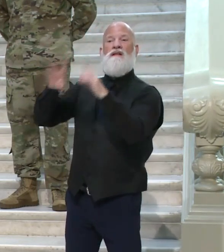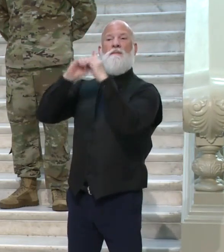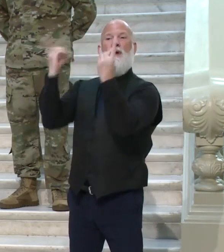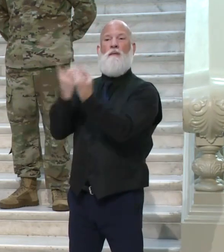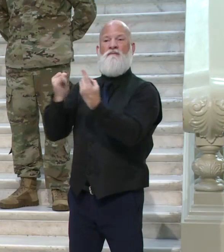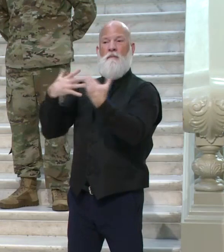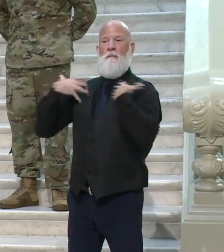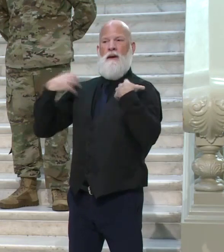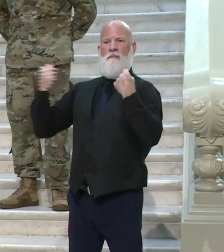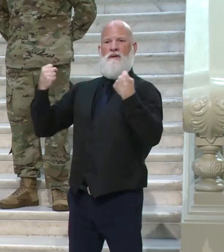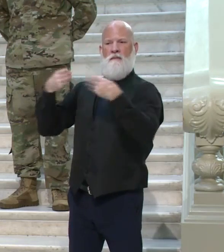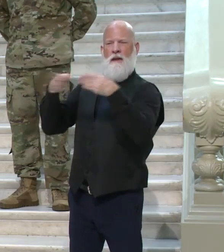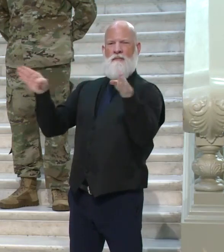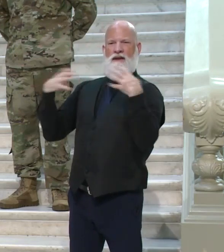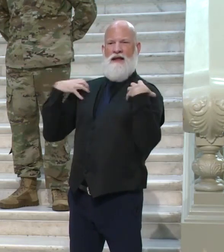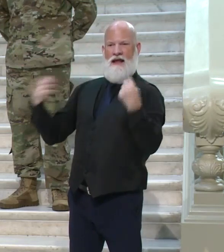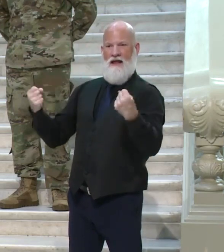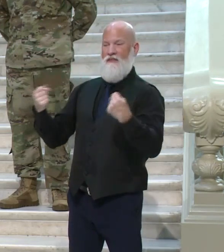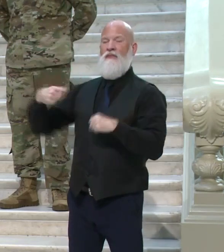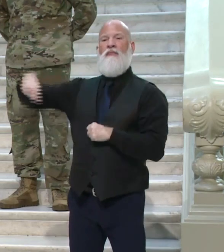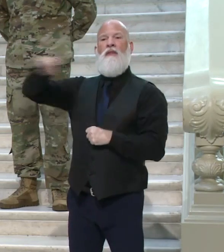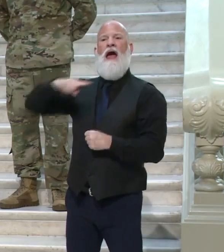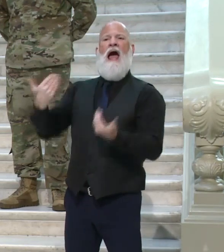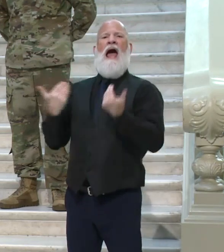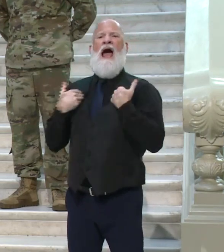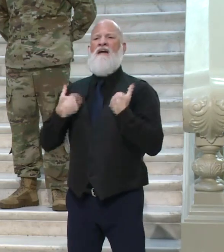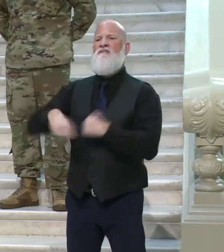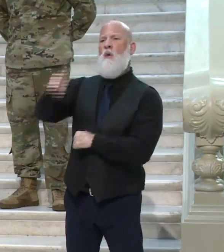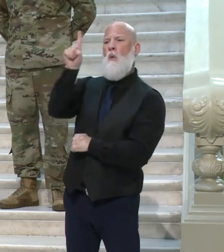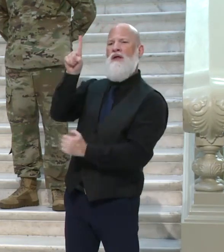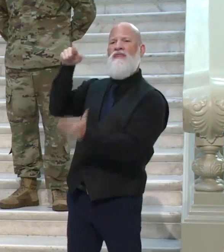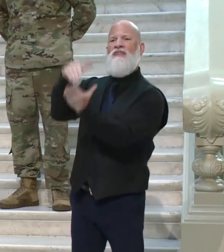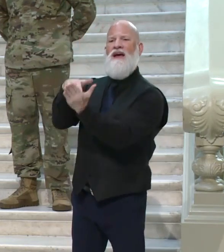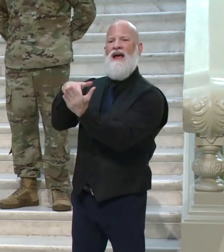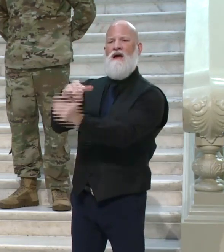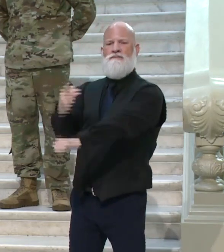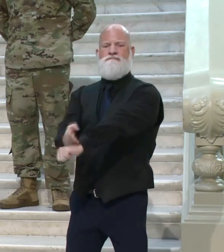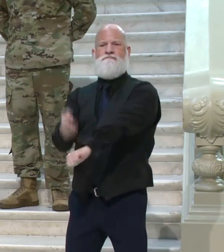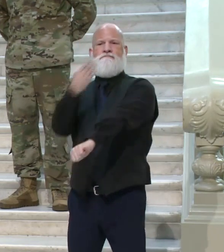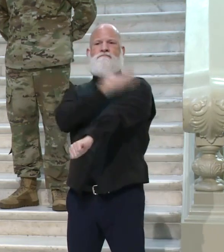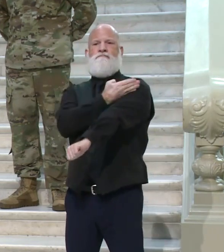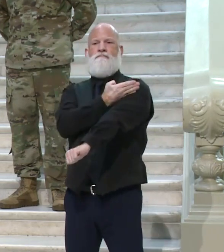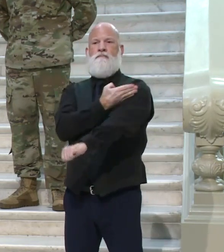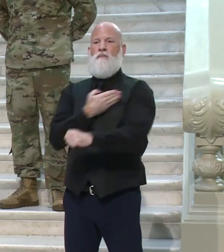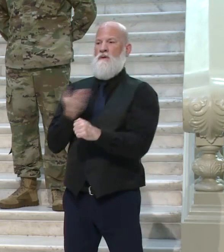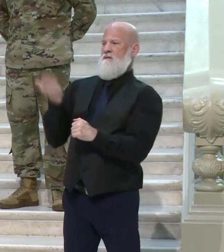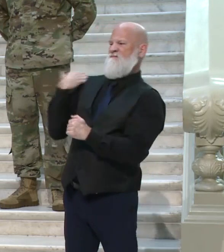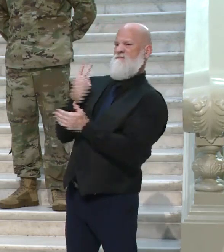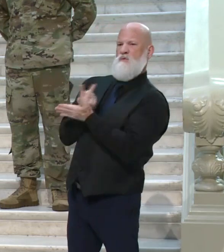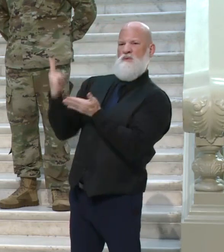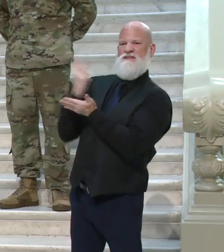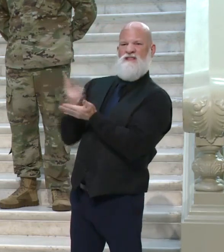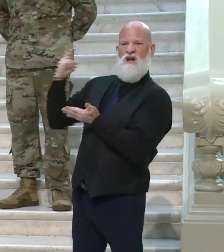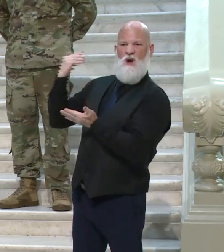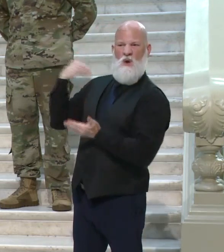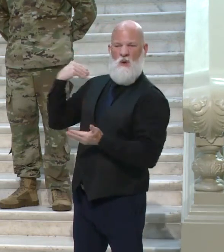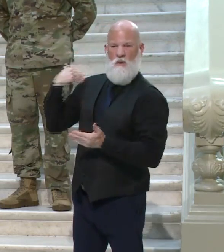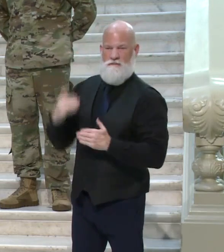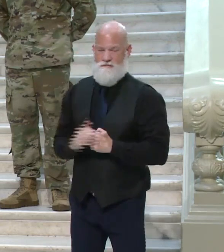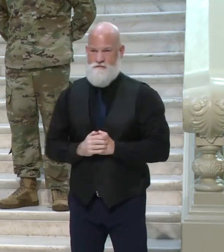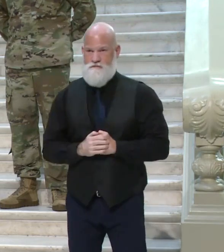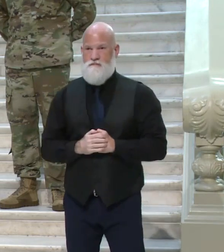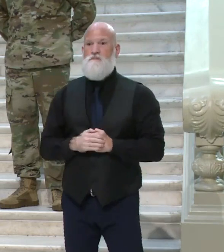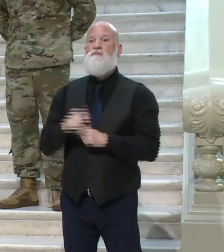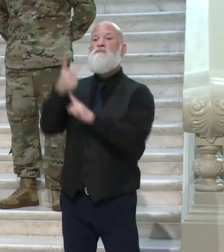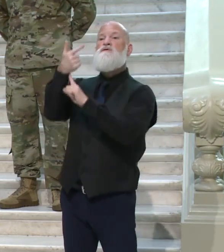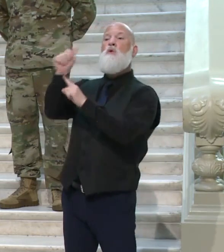12,086 specimens for testing, a 64% increase from the previous week. Georgia's public health